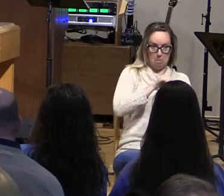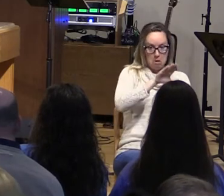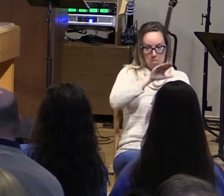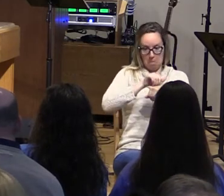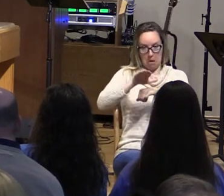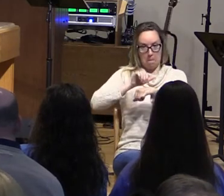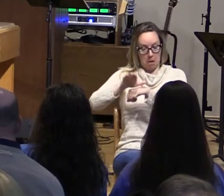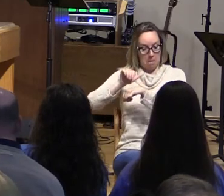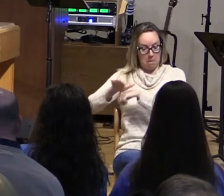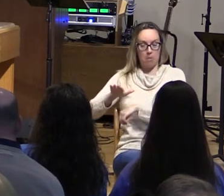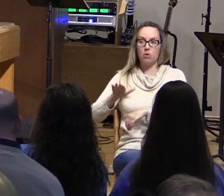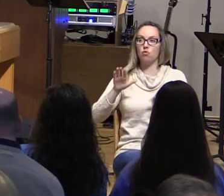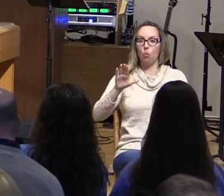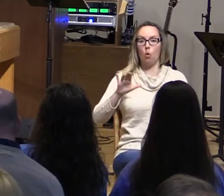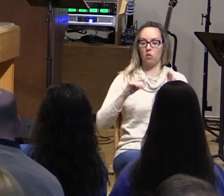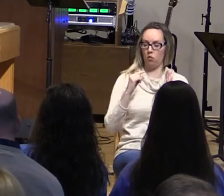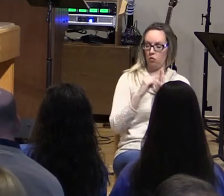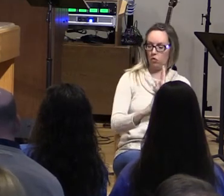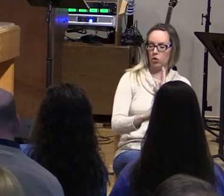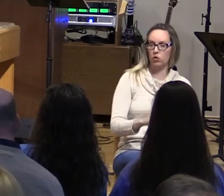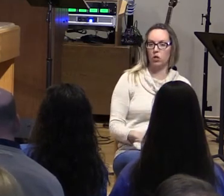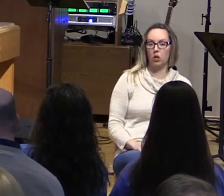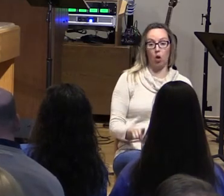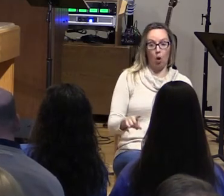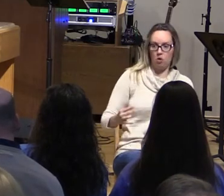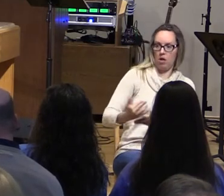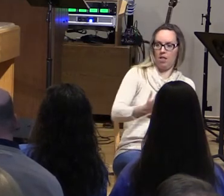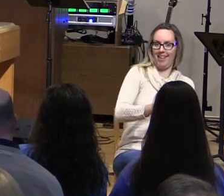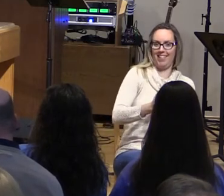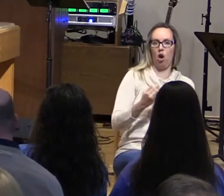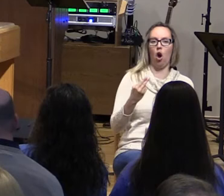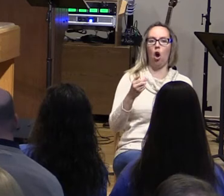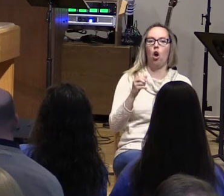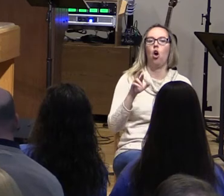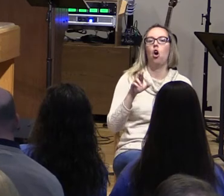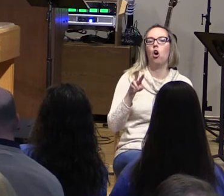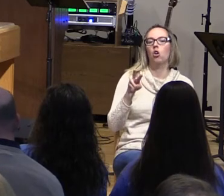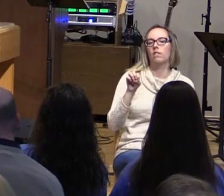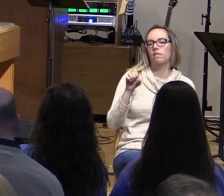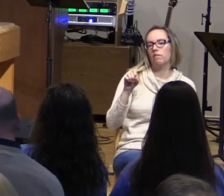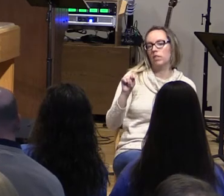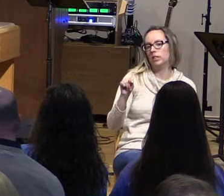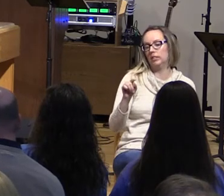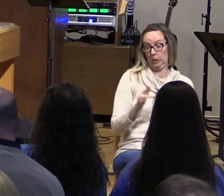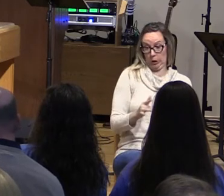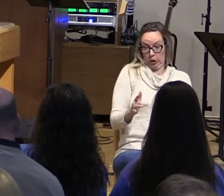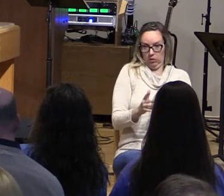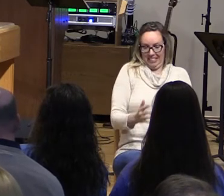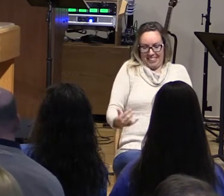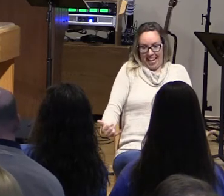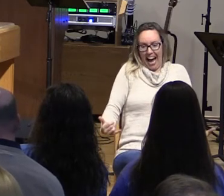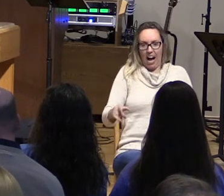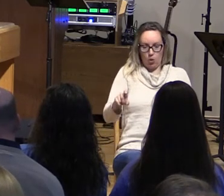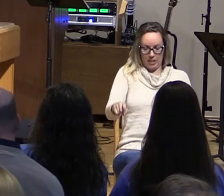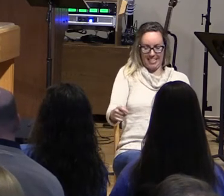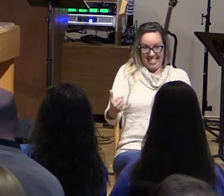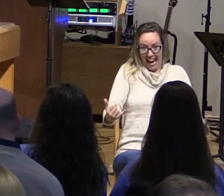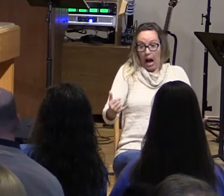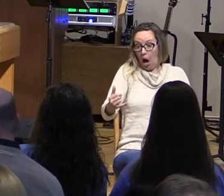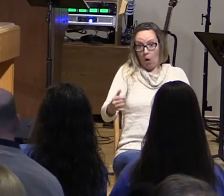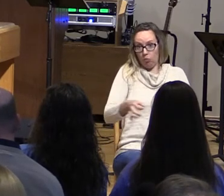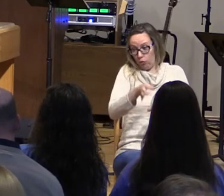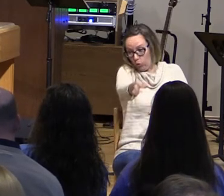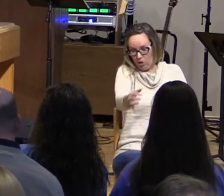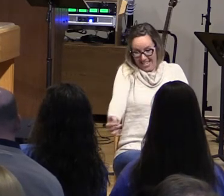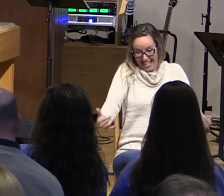that's a great verse. It is. Hey, go reap the harvest. But Jesus was looking at an immediate need and saying, this is the harvest right in